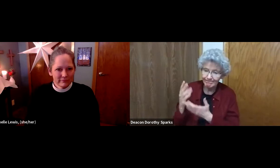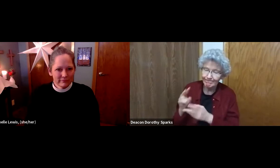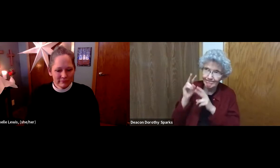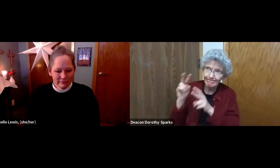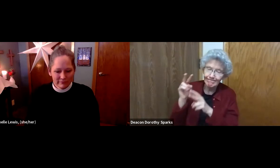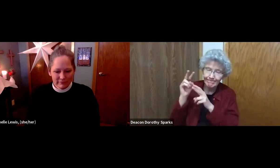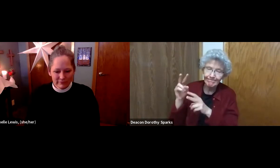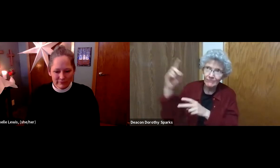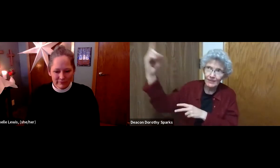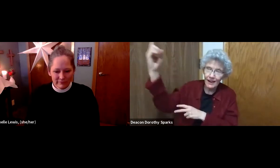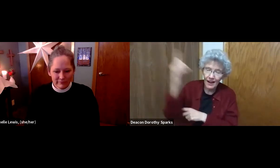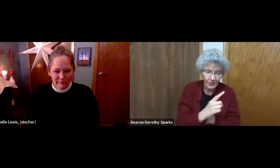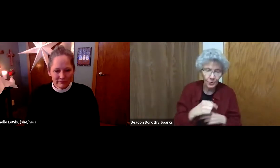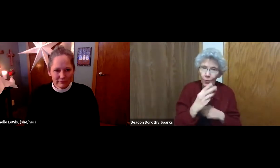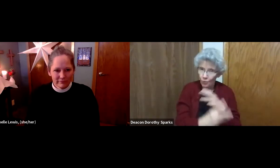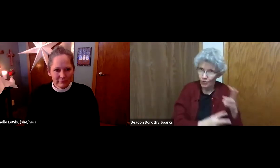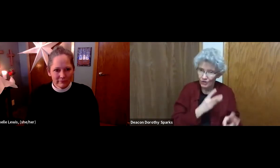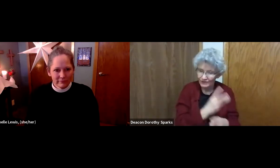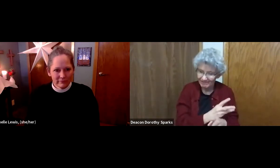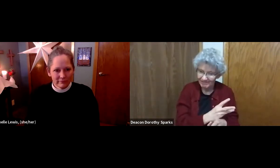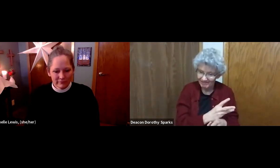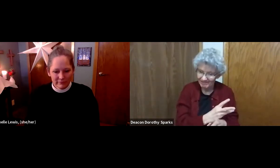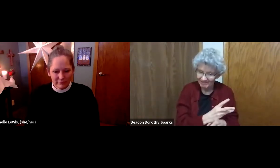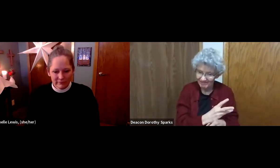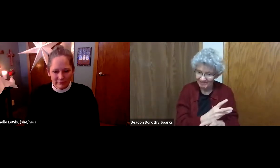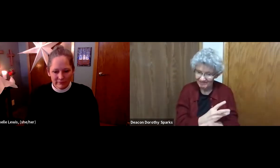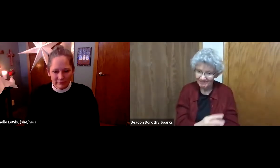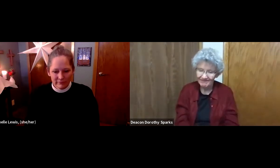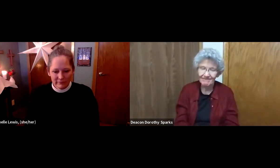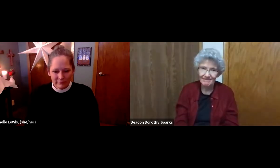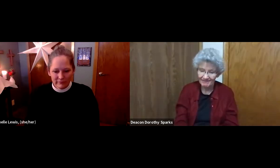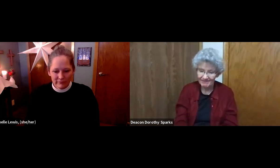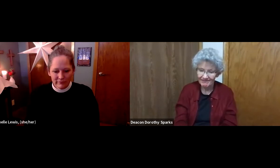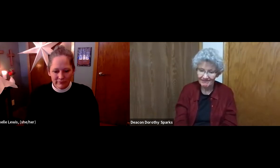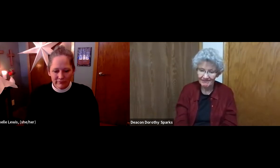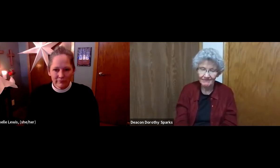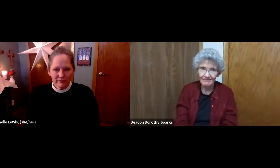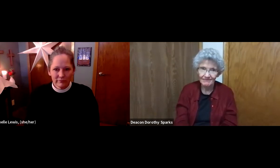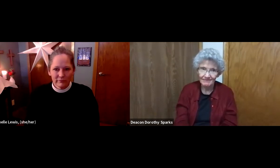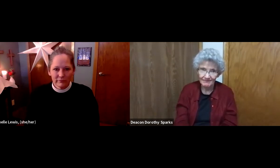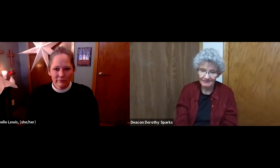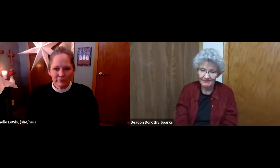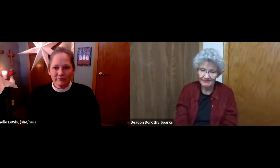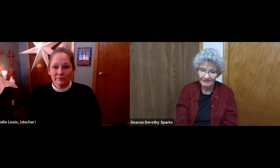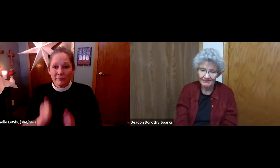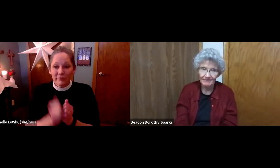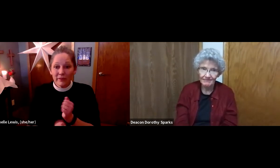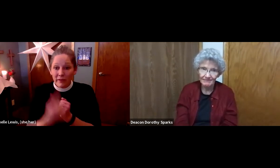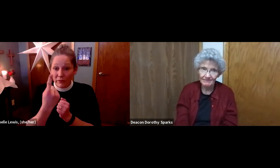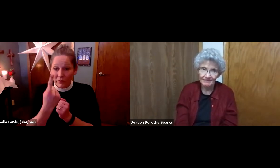In this season of waiting, of longing, of looking for you to come into our world,